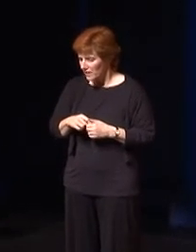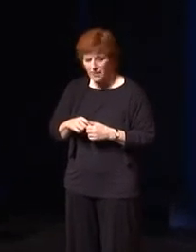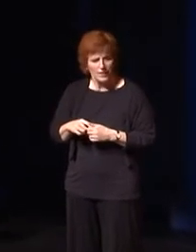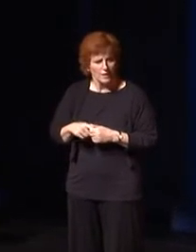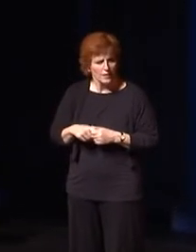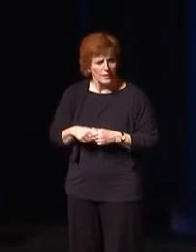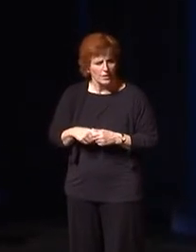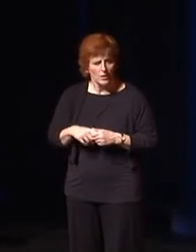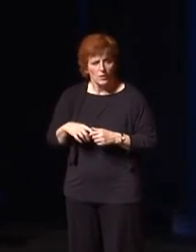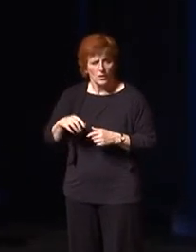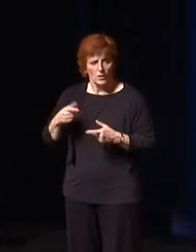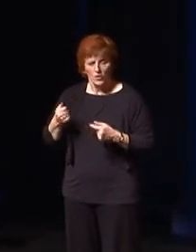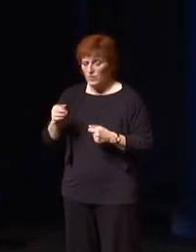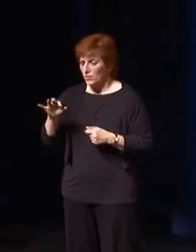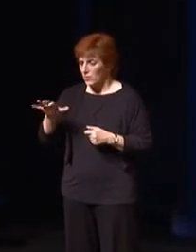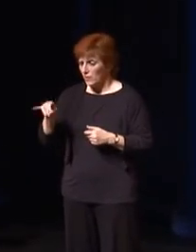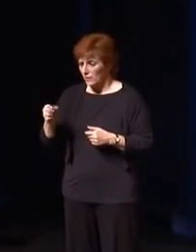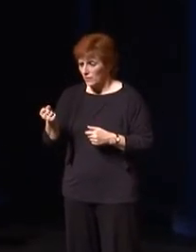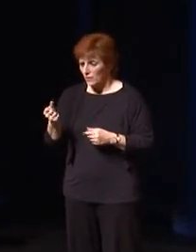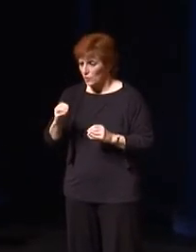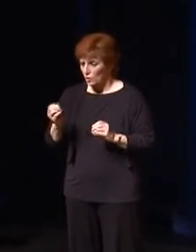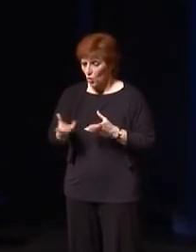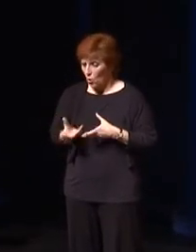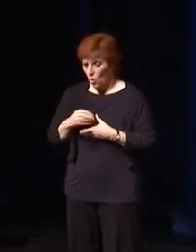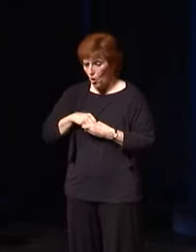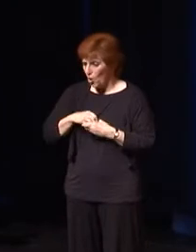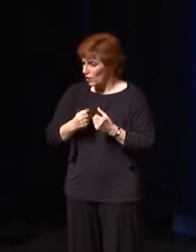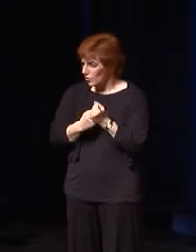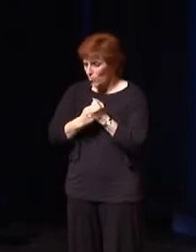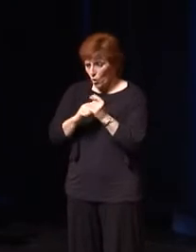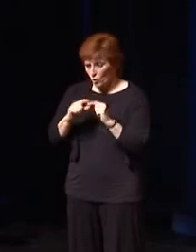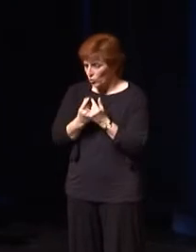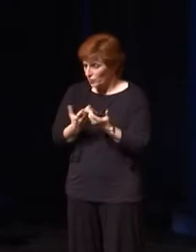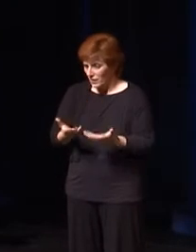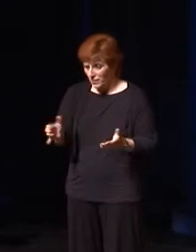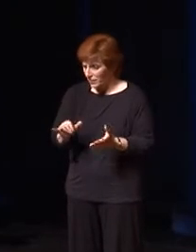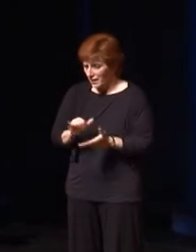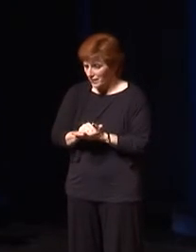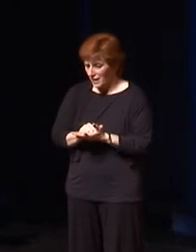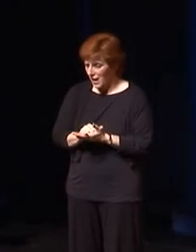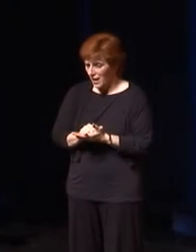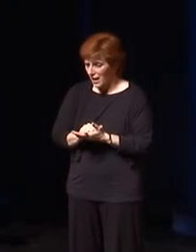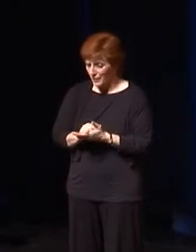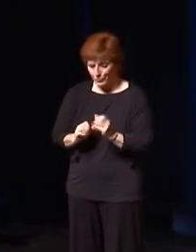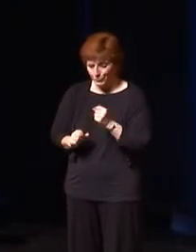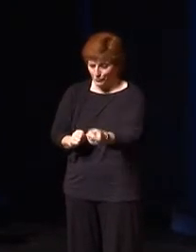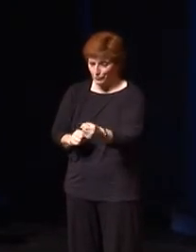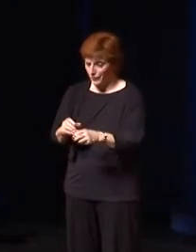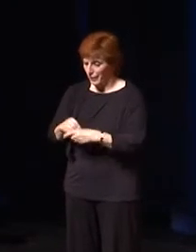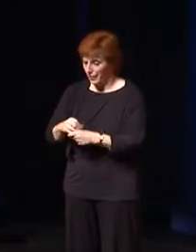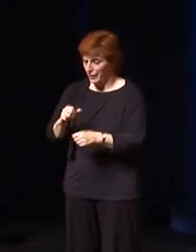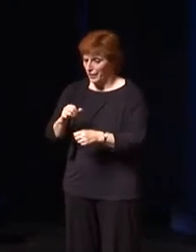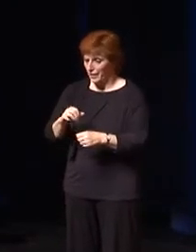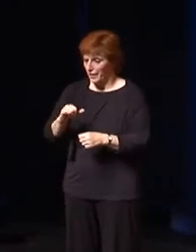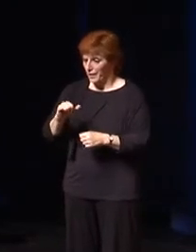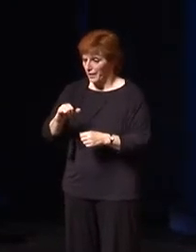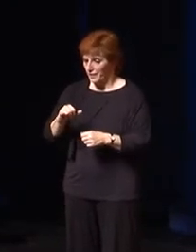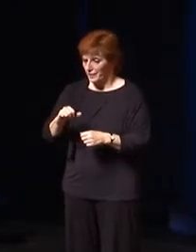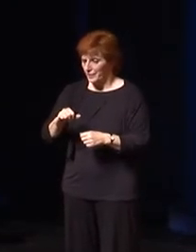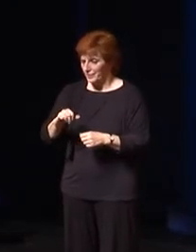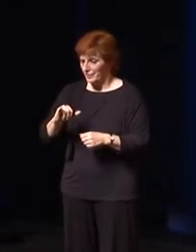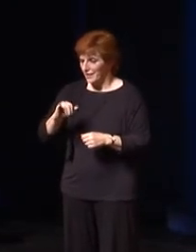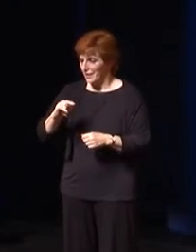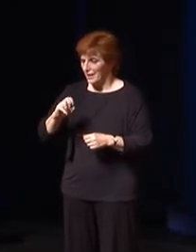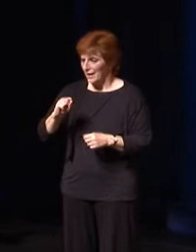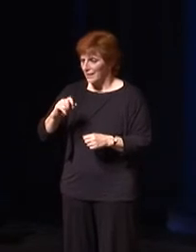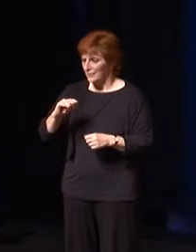Back in the 50s, there were no autism support groups and things like that. Normally, autistic kids are just put in an institution. But I did get